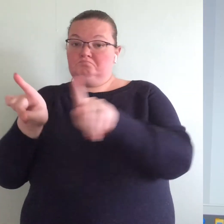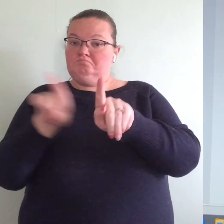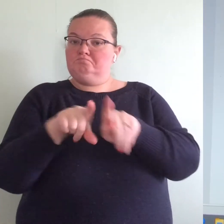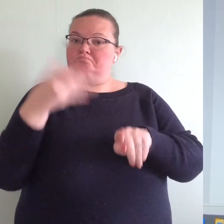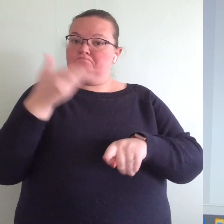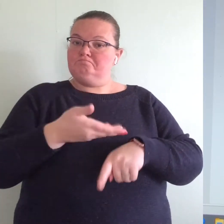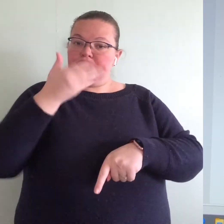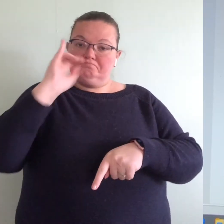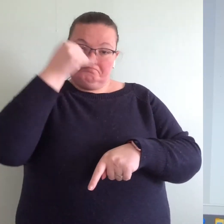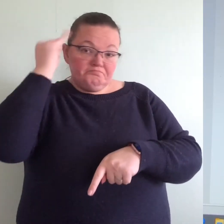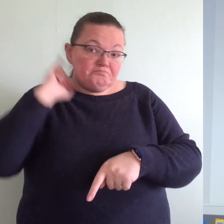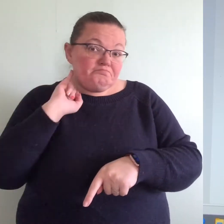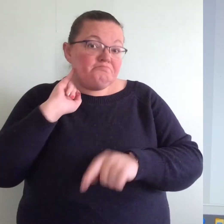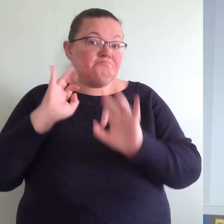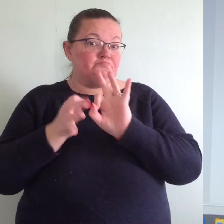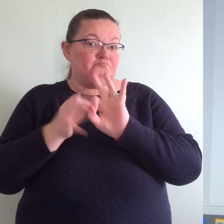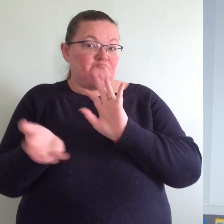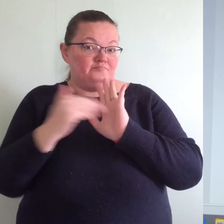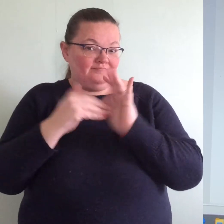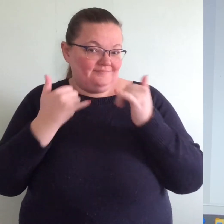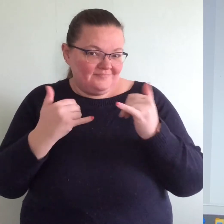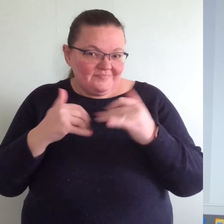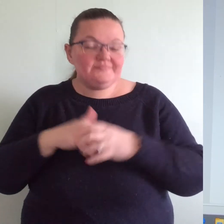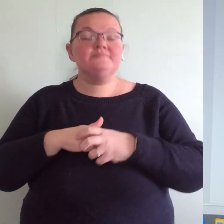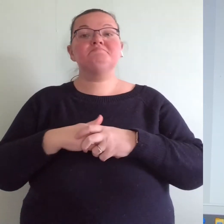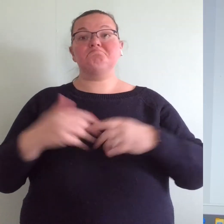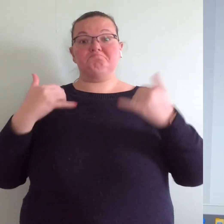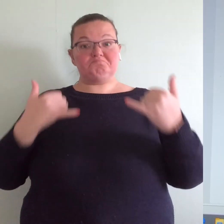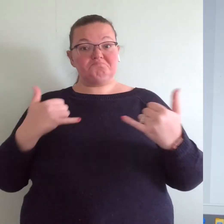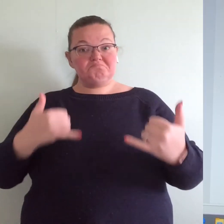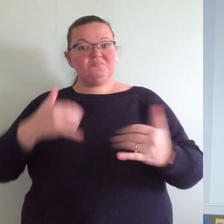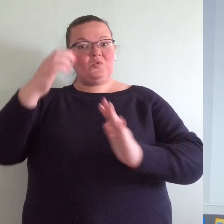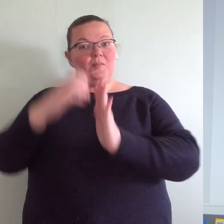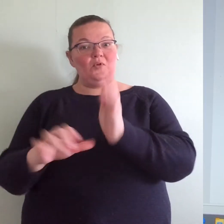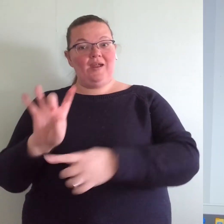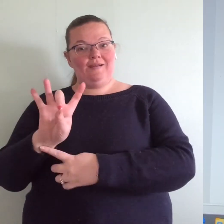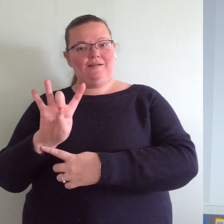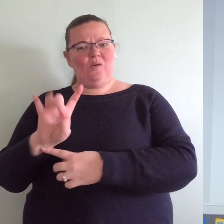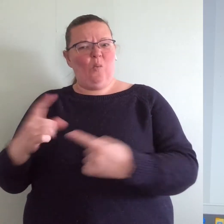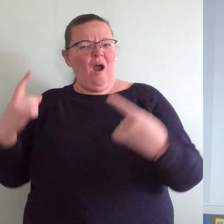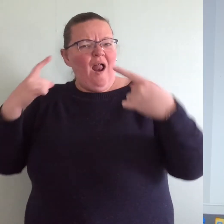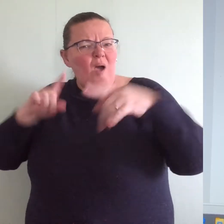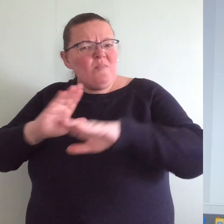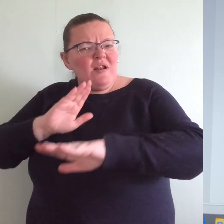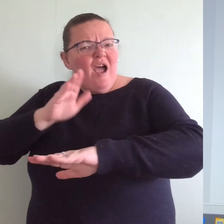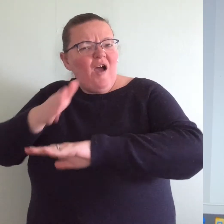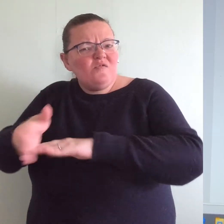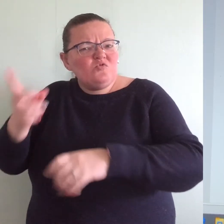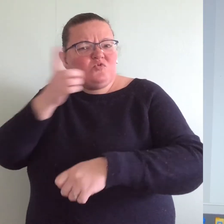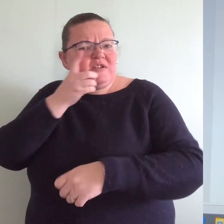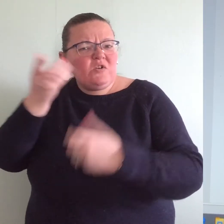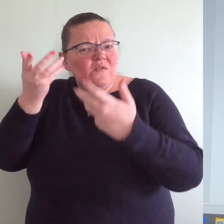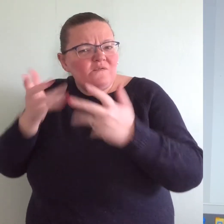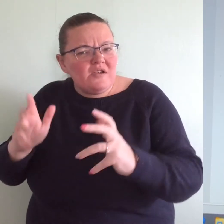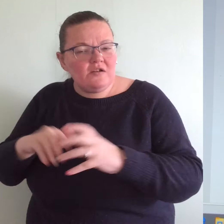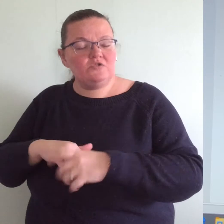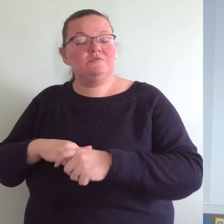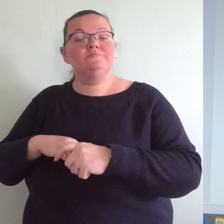Miss Hughes interpreting for us again today. We are currently on Chapter 8, What Happened After